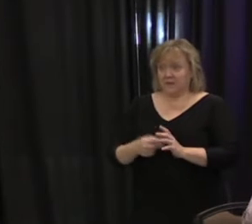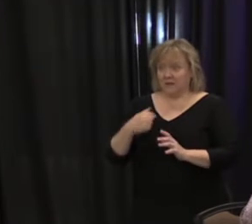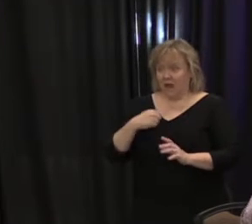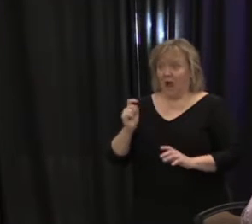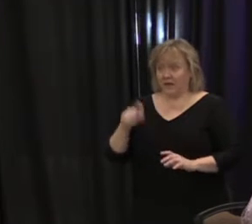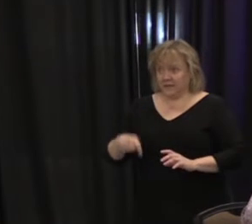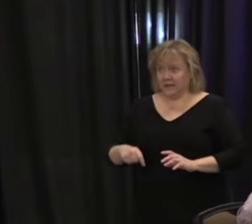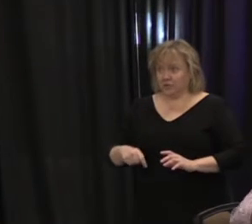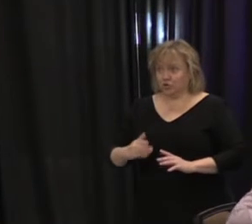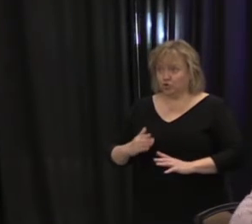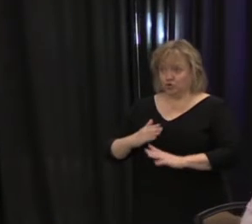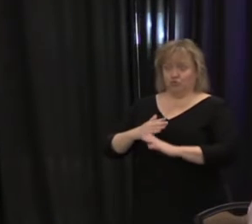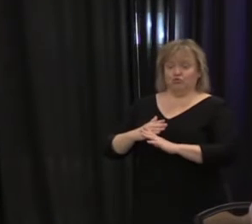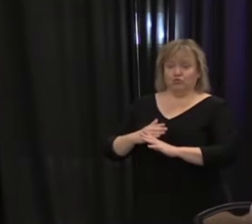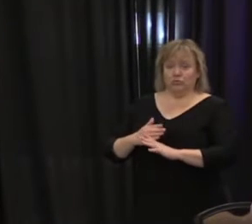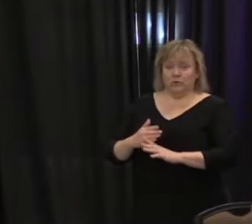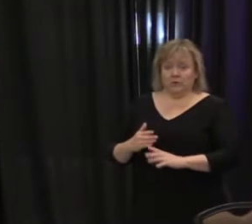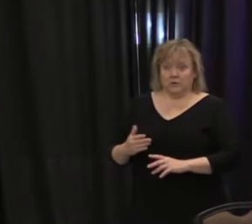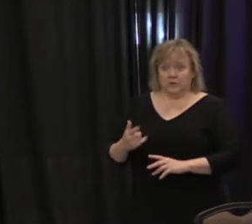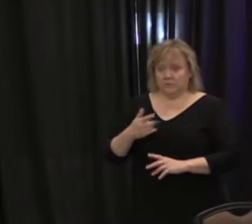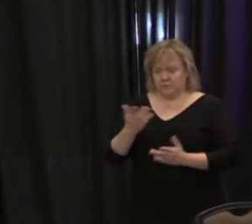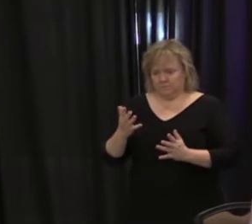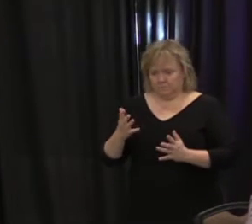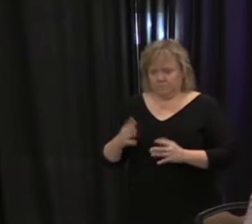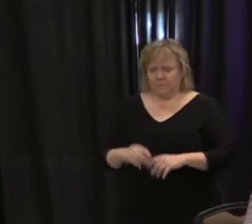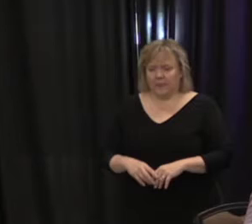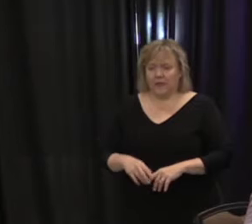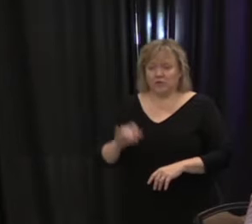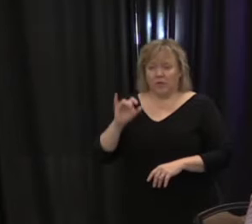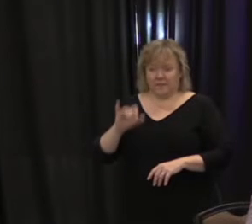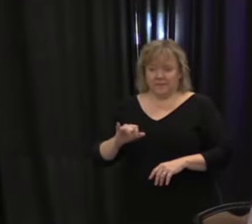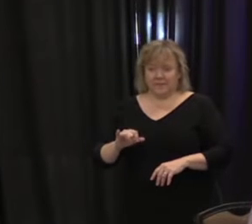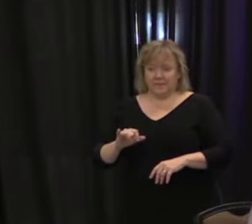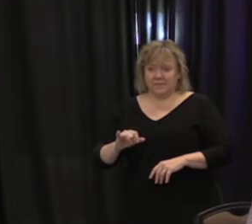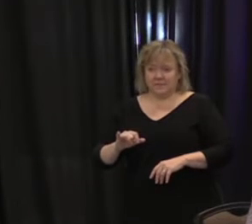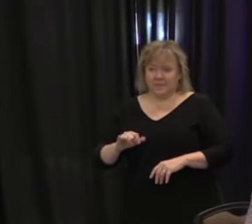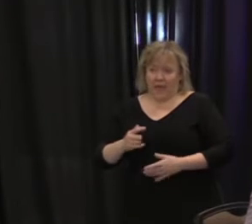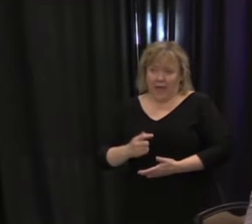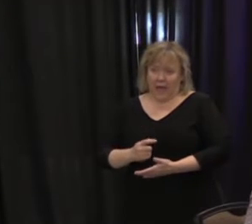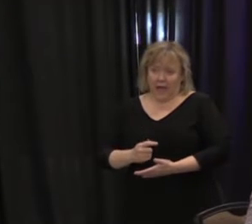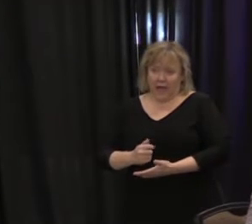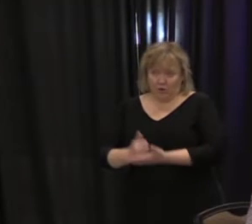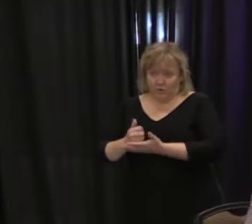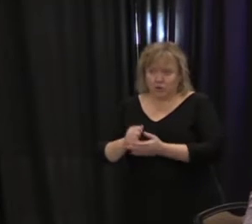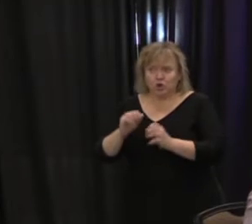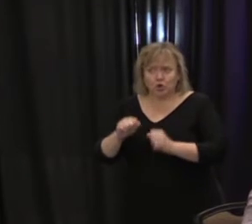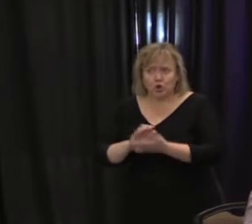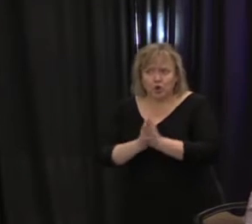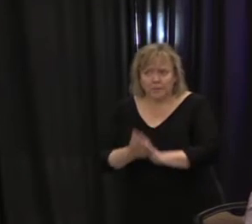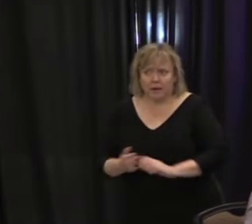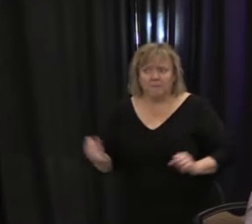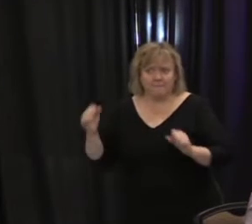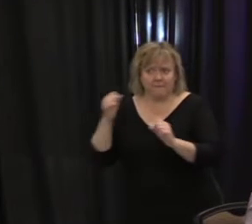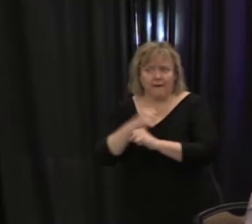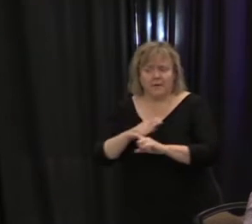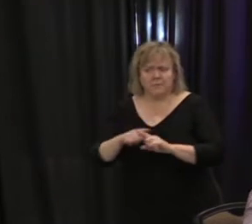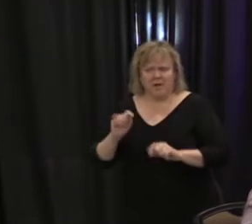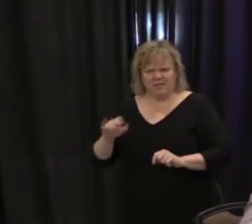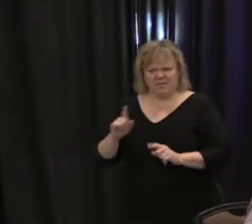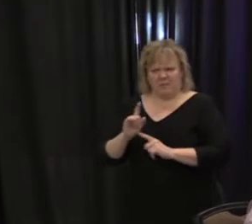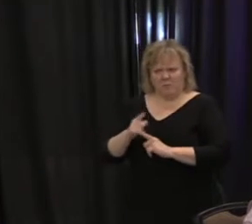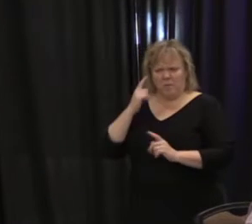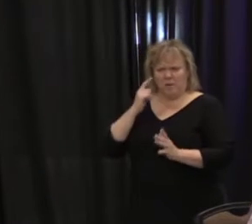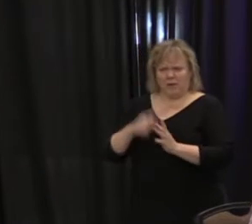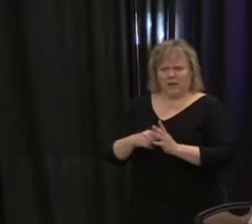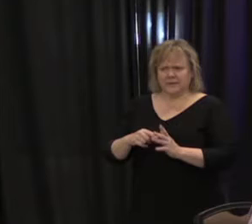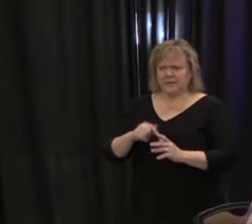need to intervene. And so that intervention could have led to violence, and I recognize that in that moment, and it should